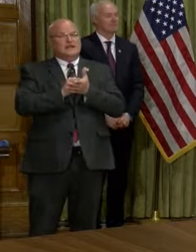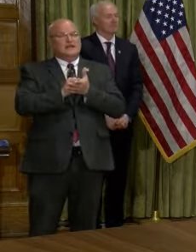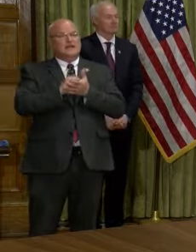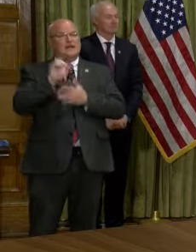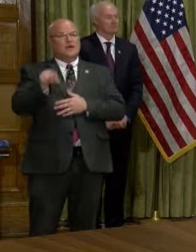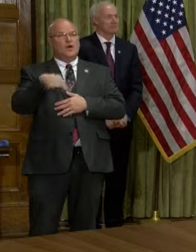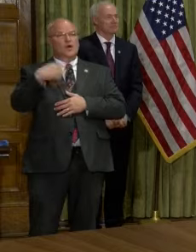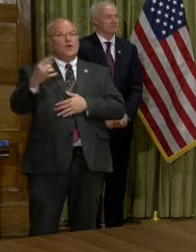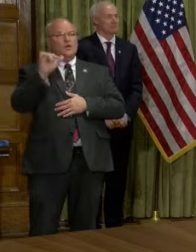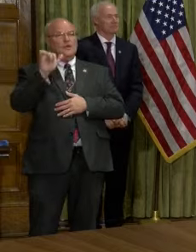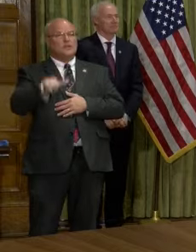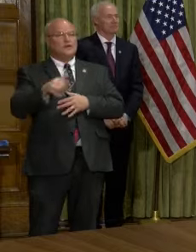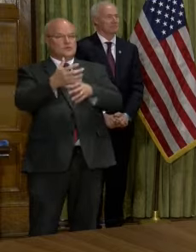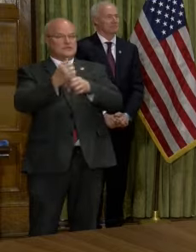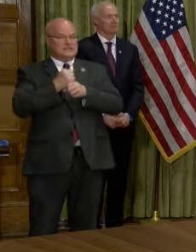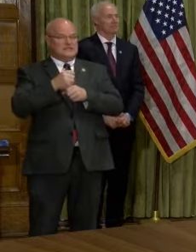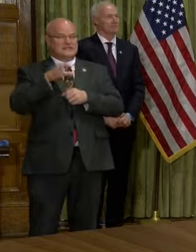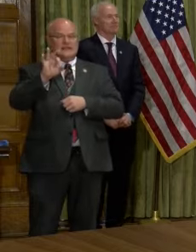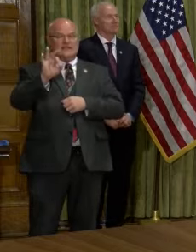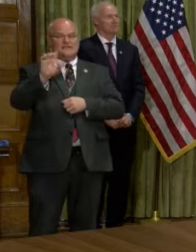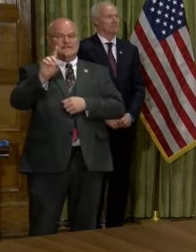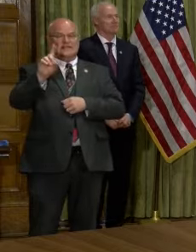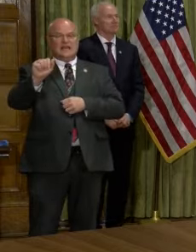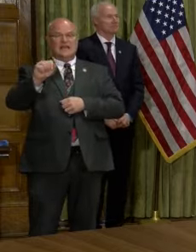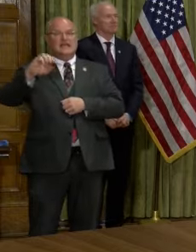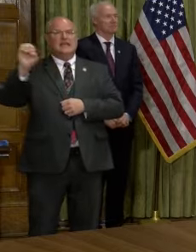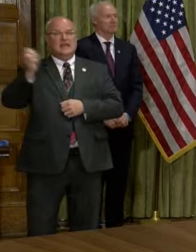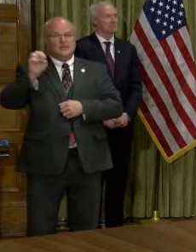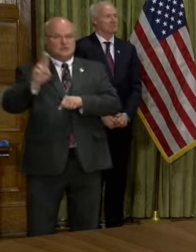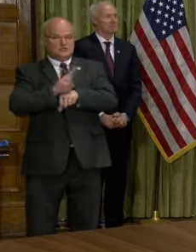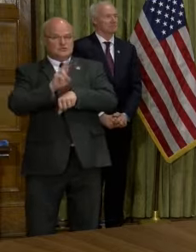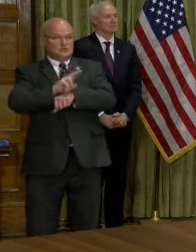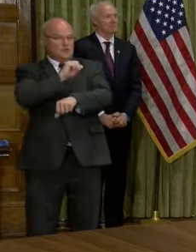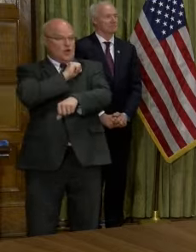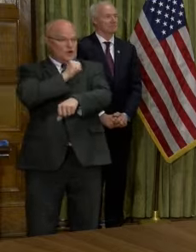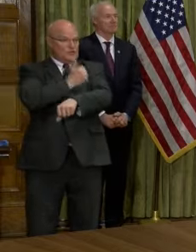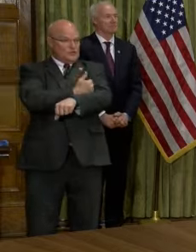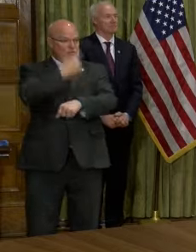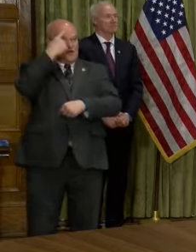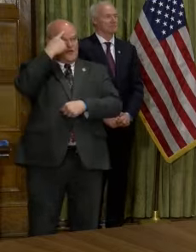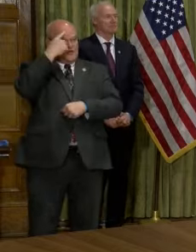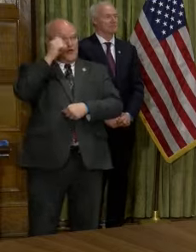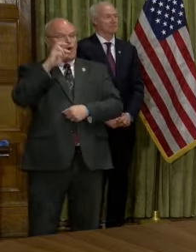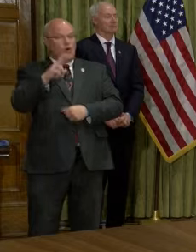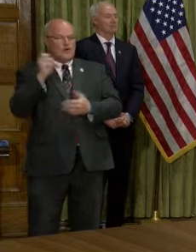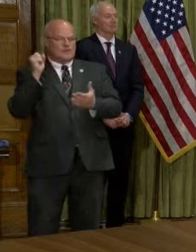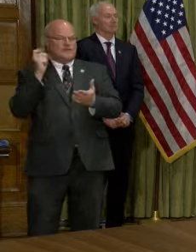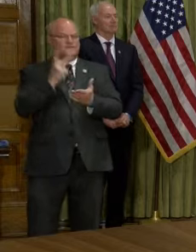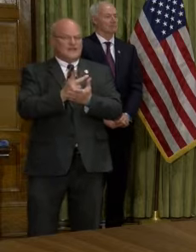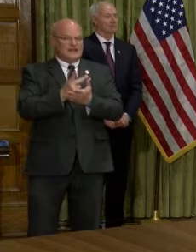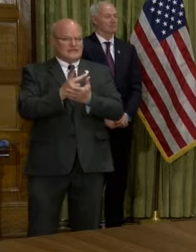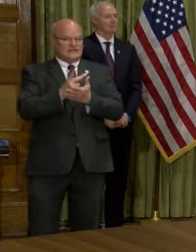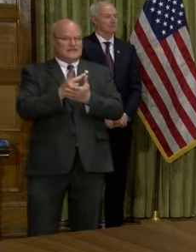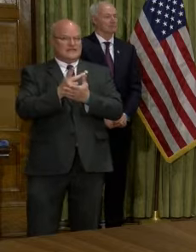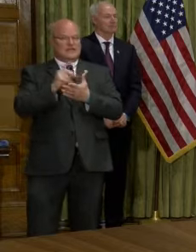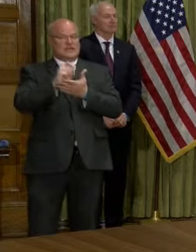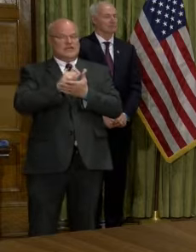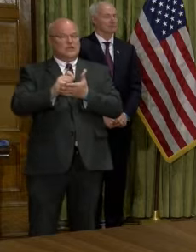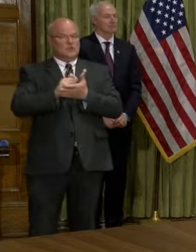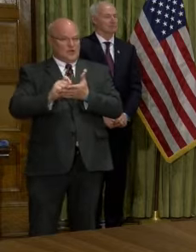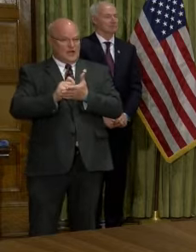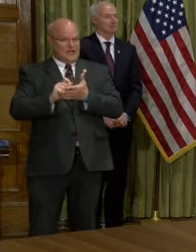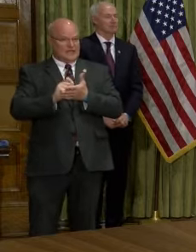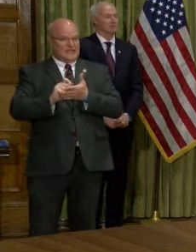that only those that have received a FDA emergency use authorization or have been validated and approved in